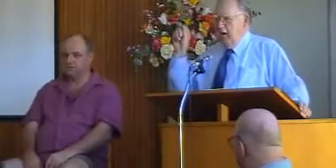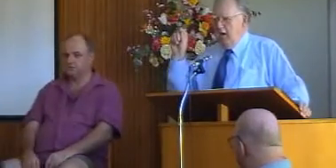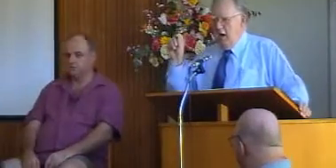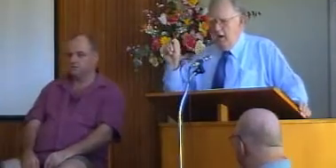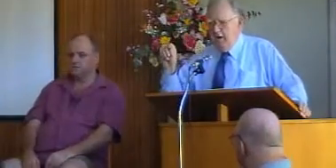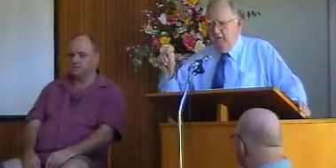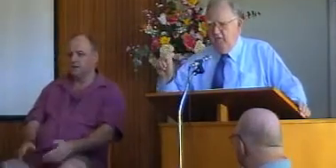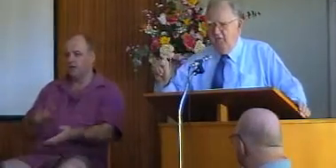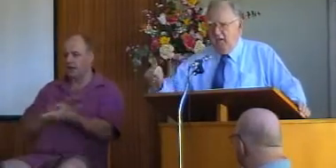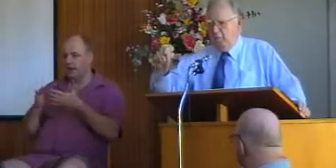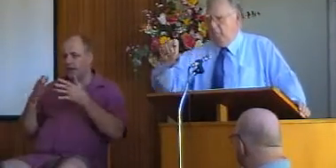is how did Philip